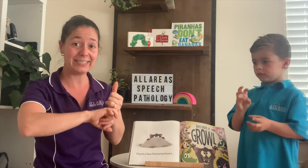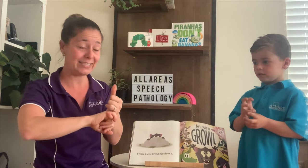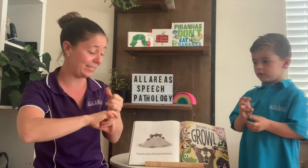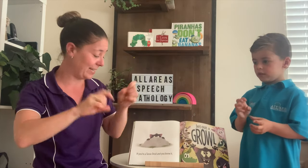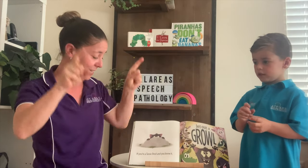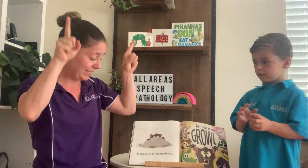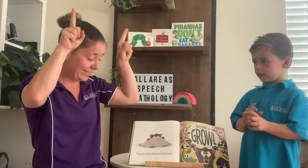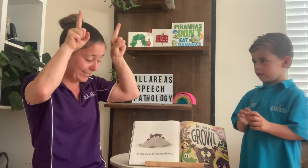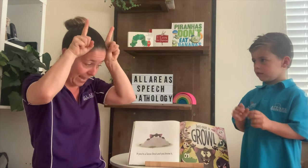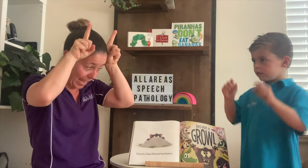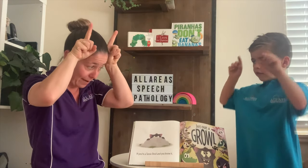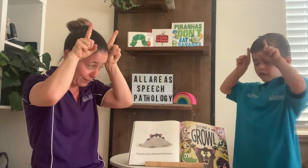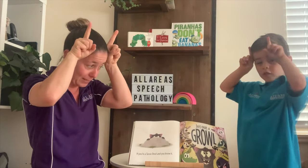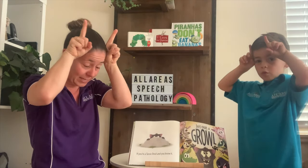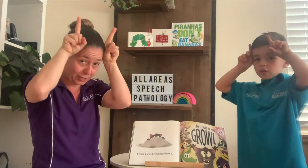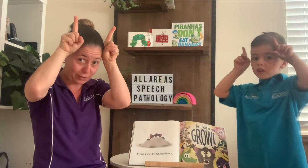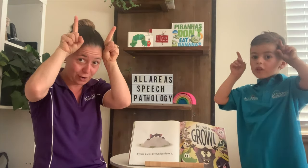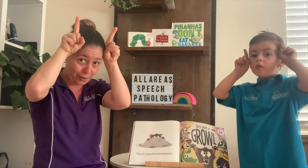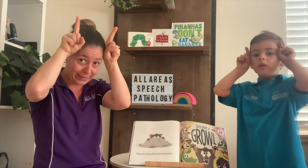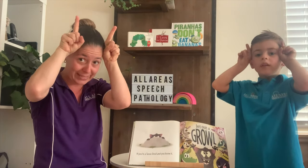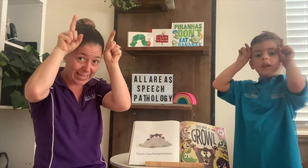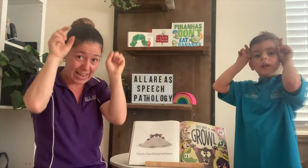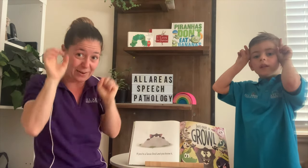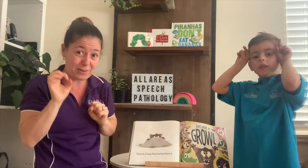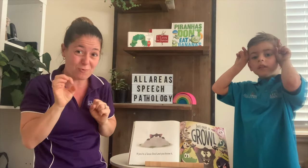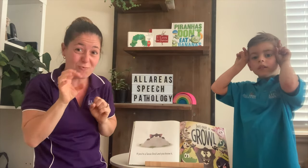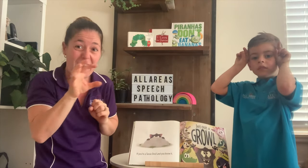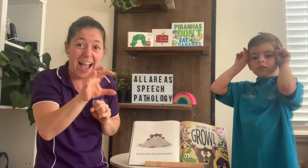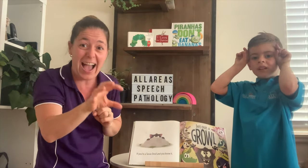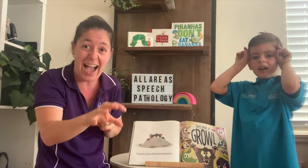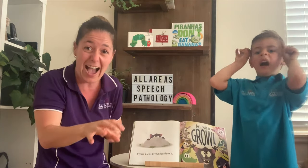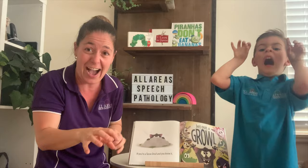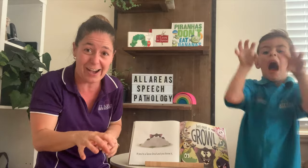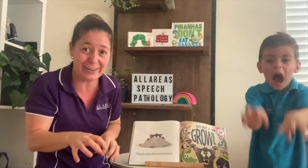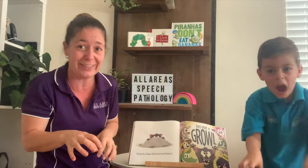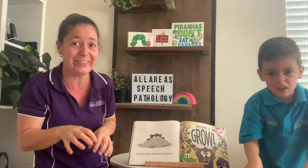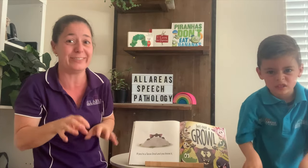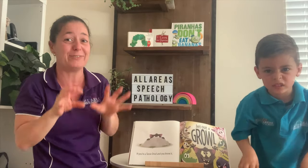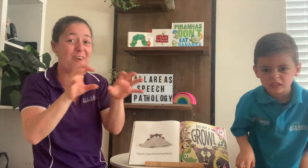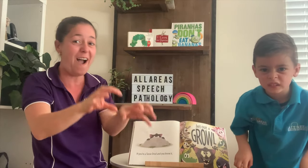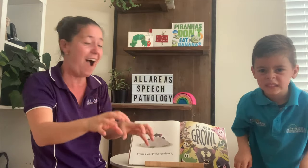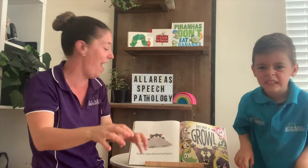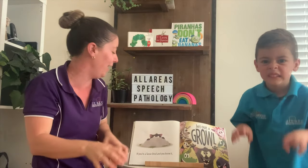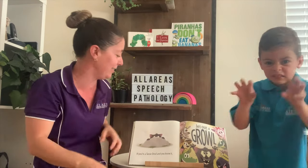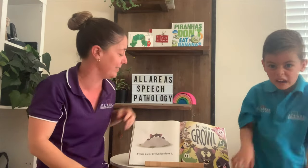Tassie devil and you know it, let out a growl, growl.